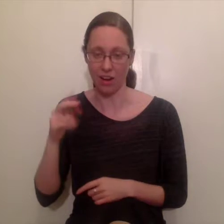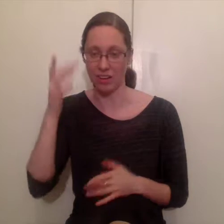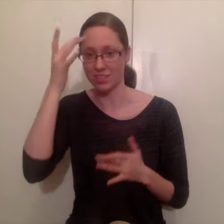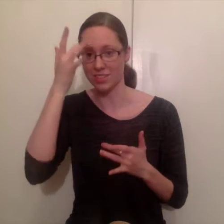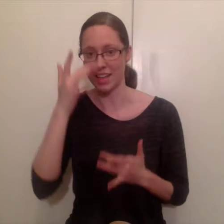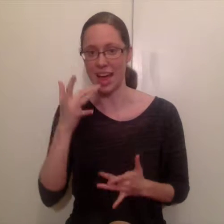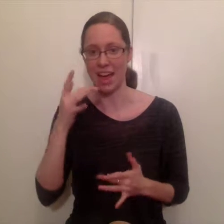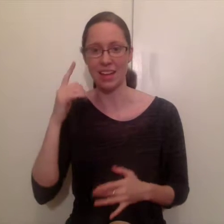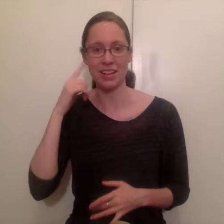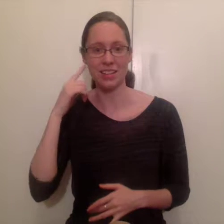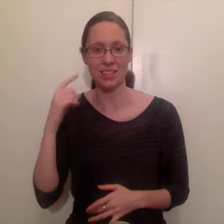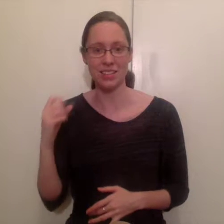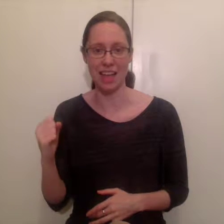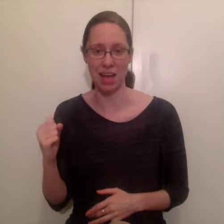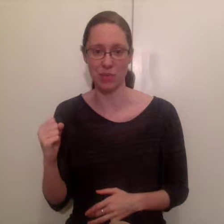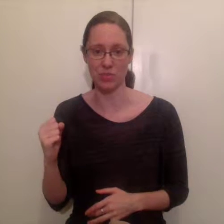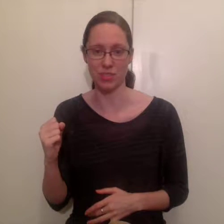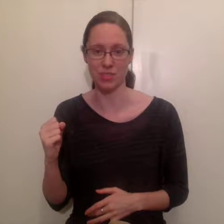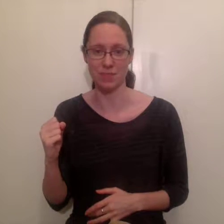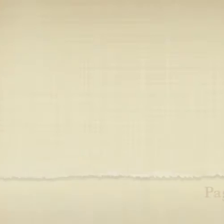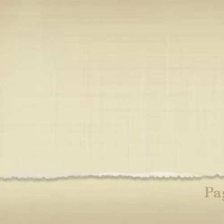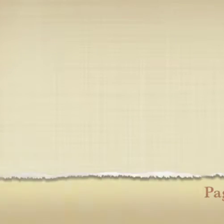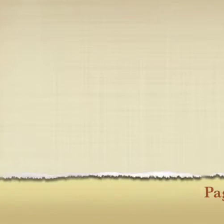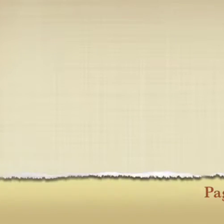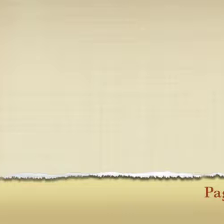their sad sounds.